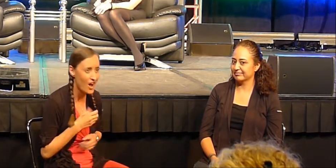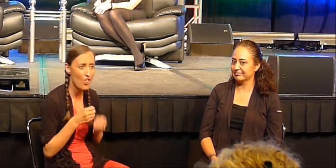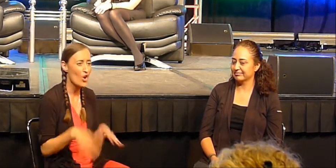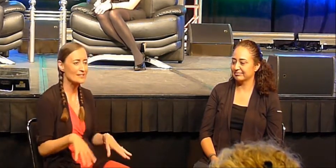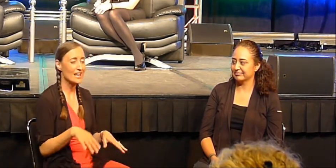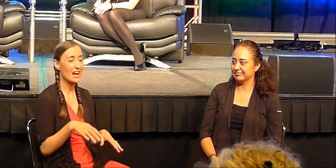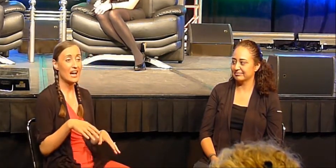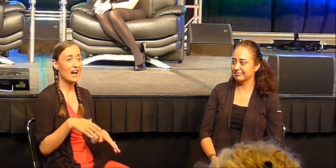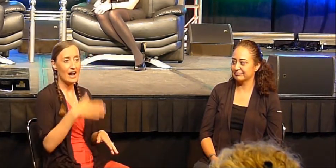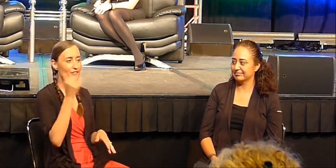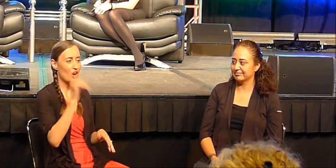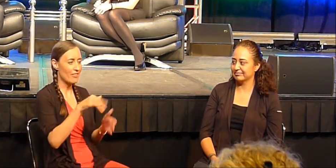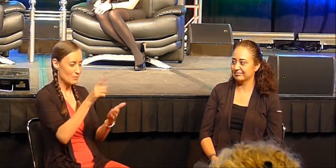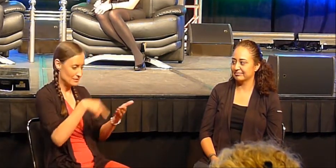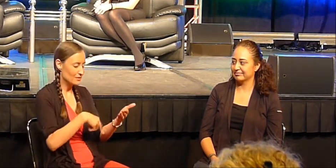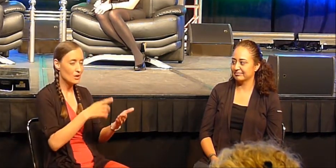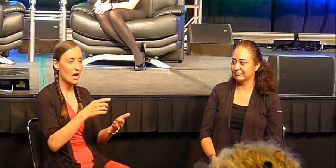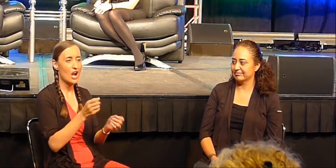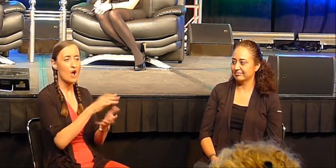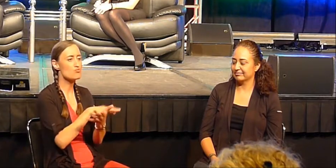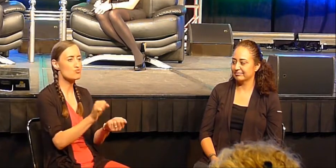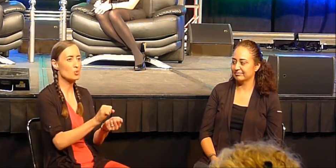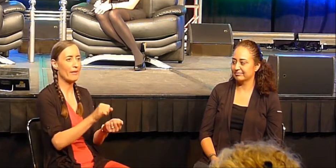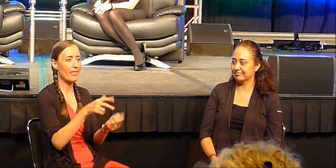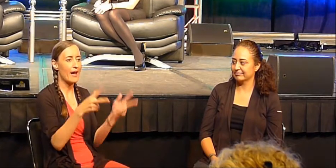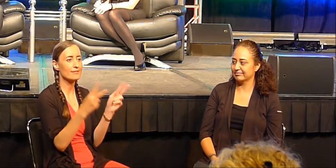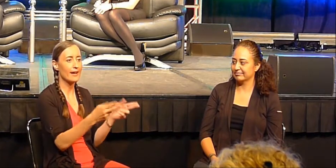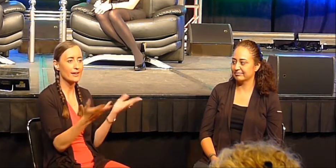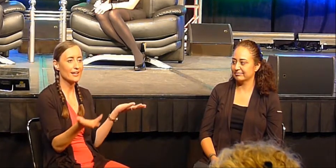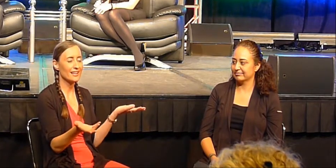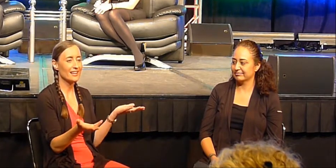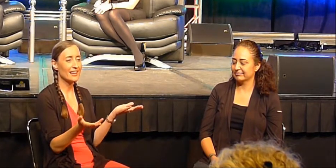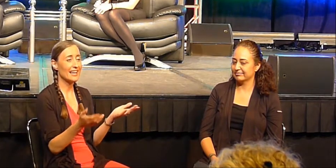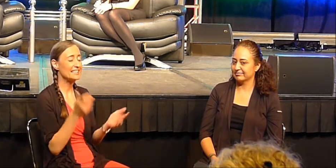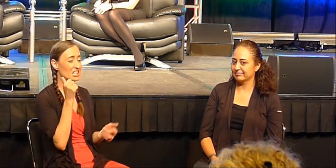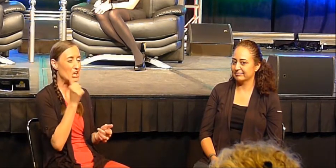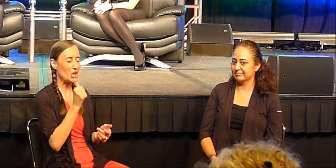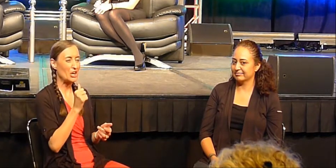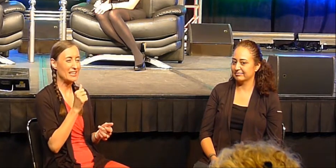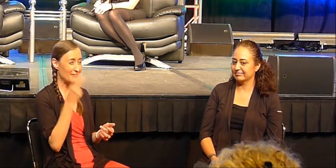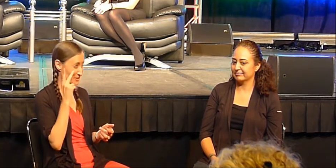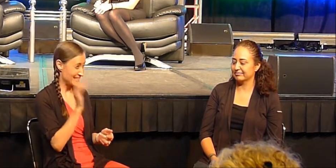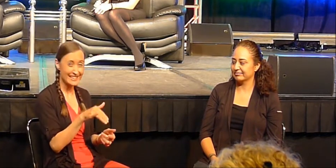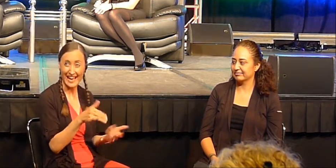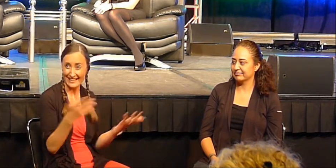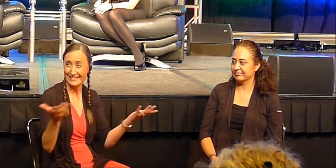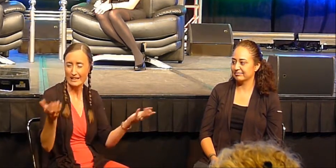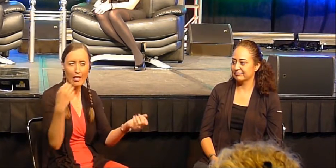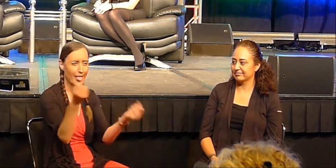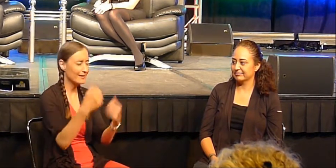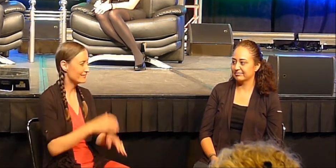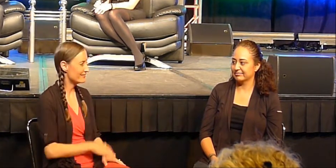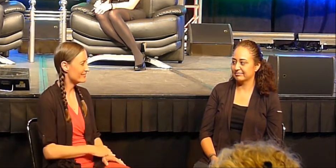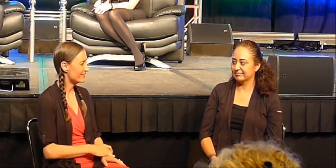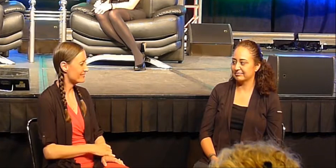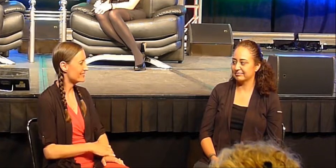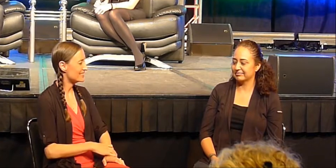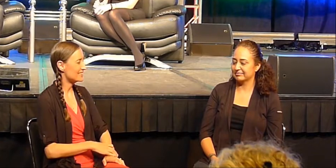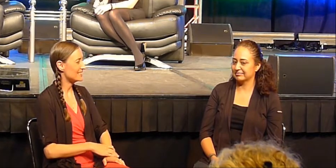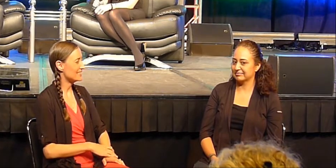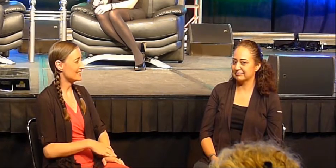he did that. I was a little lost. I ruined the tape because it's the most ridiculous little girly cry. Have you ever seen him do it? It's